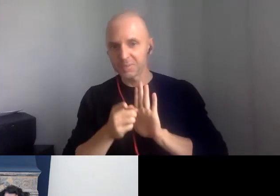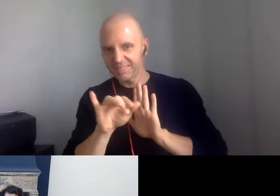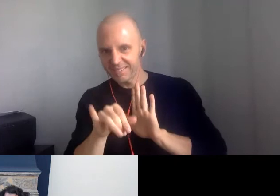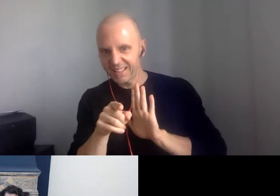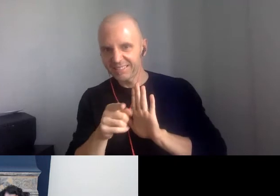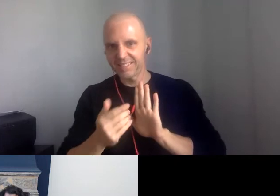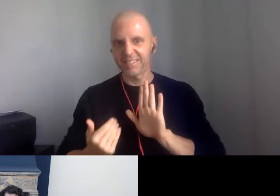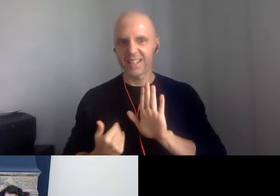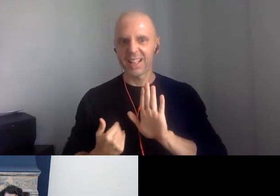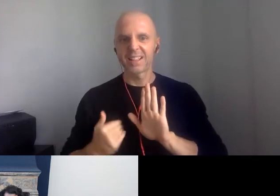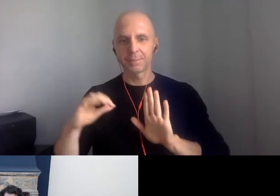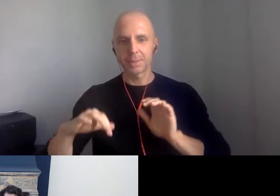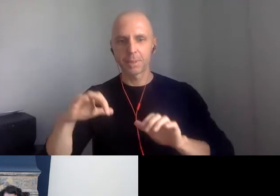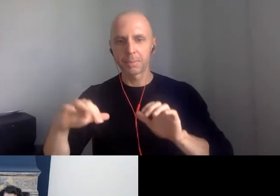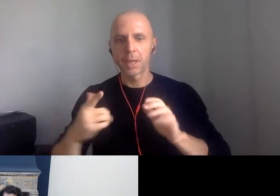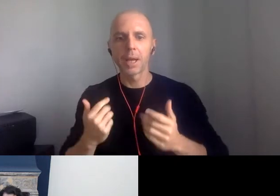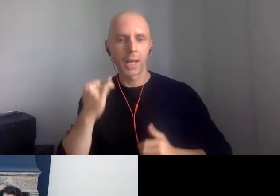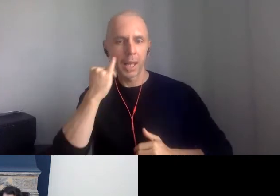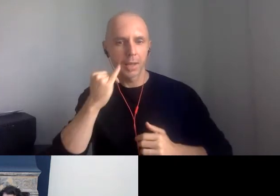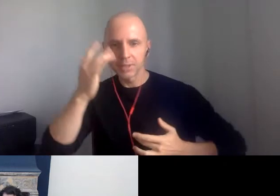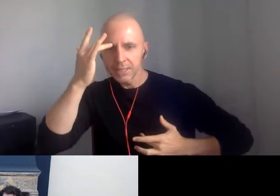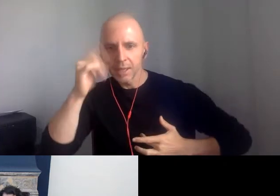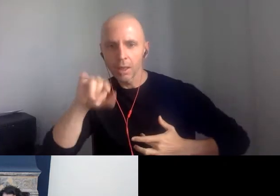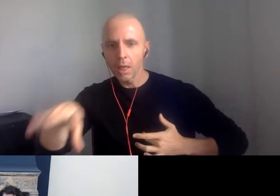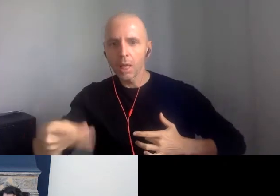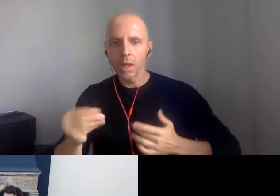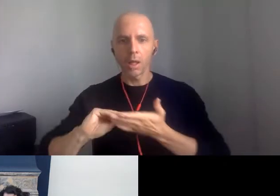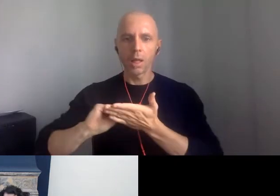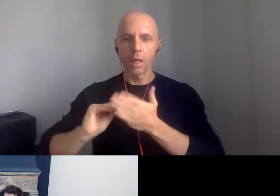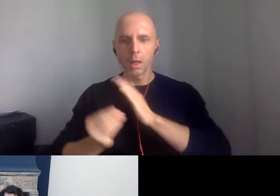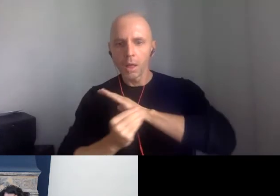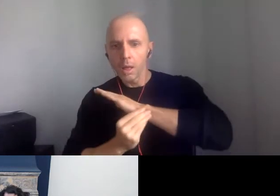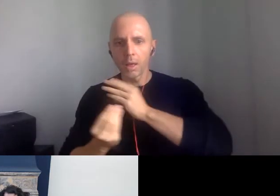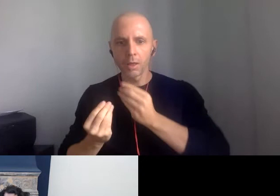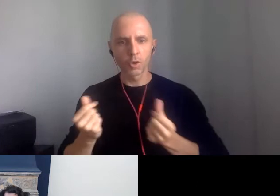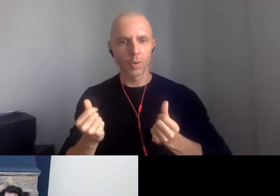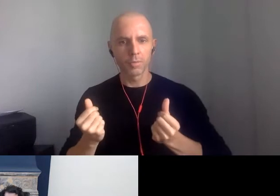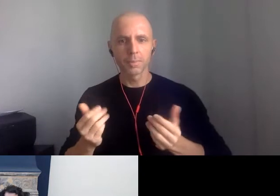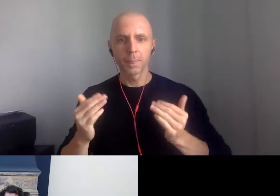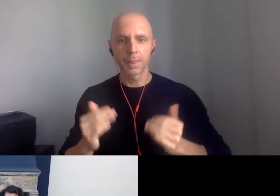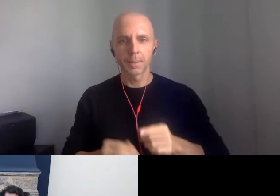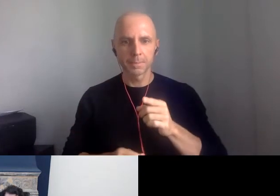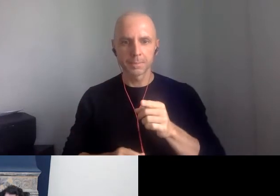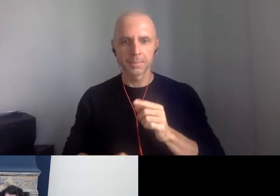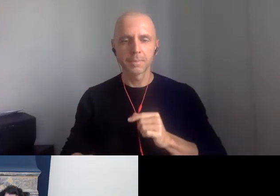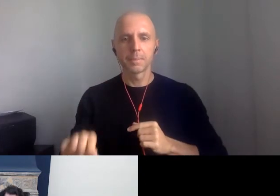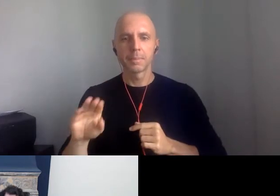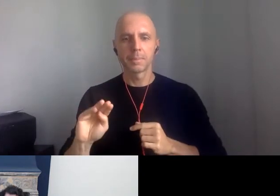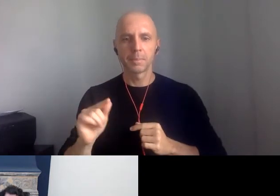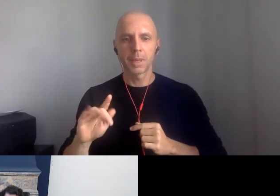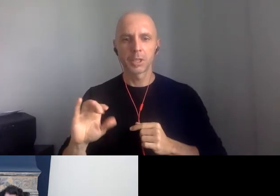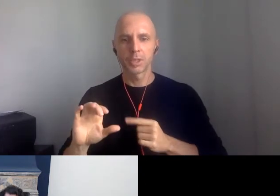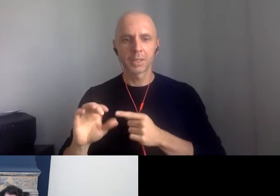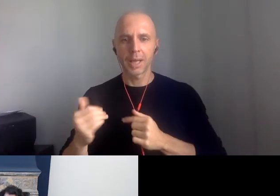and medicinal remedies. The magic garden offers a sheltered woodland hideaway underneath the beautiful Japanese